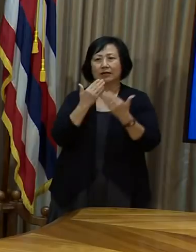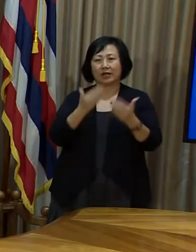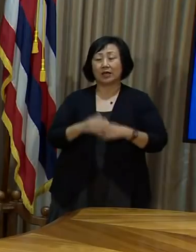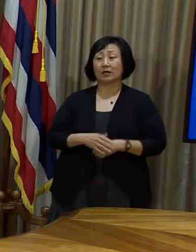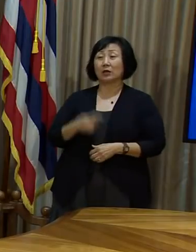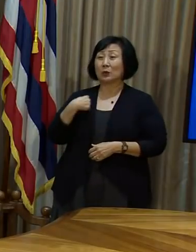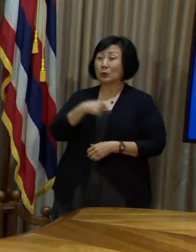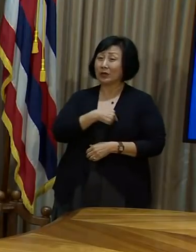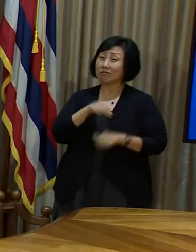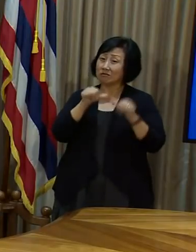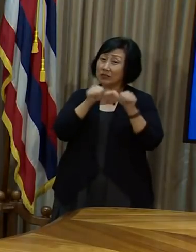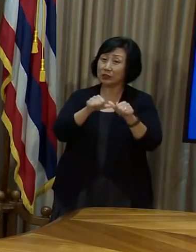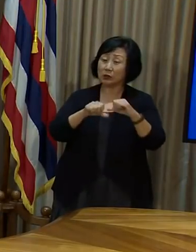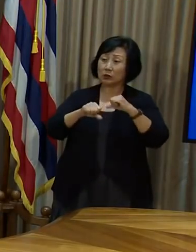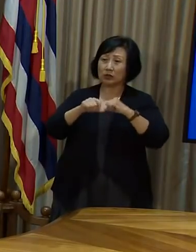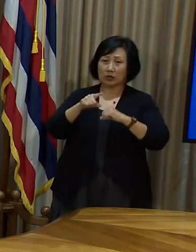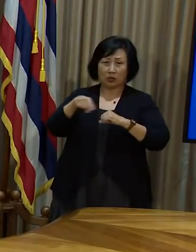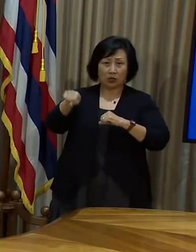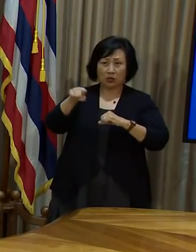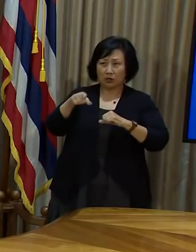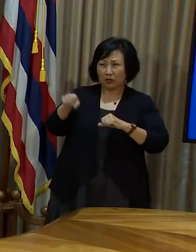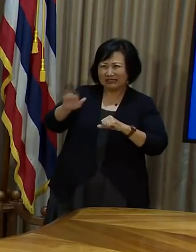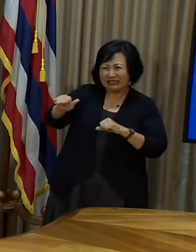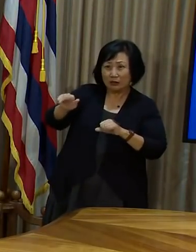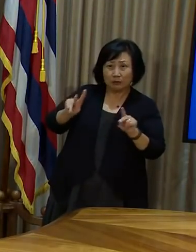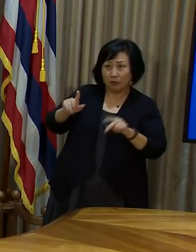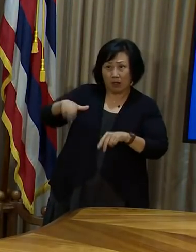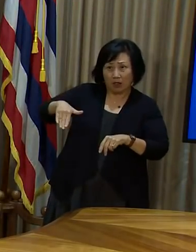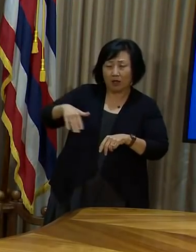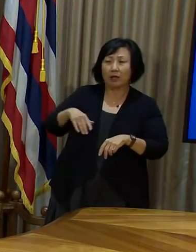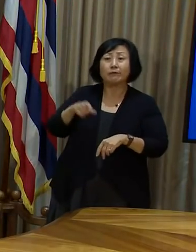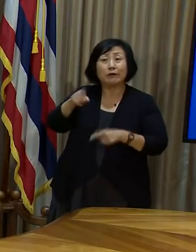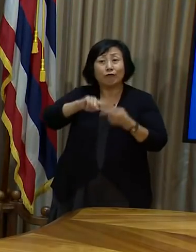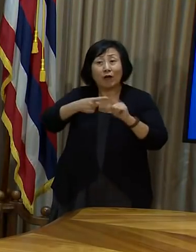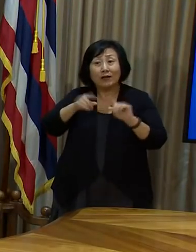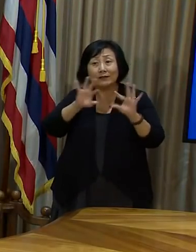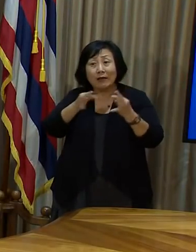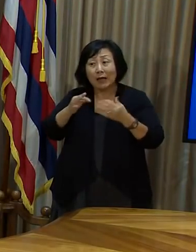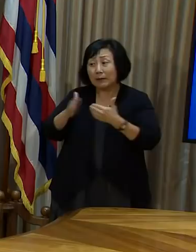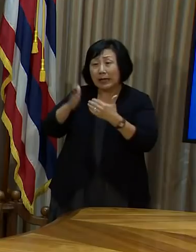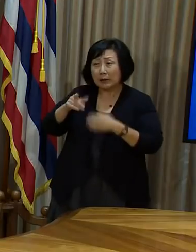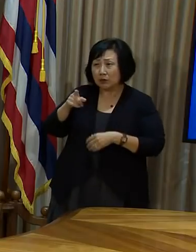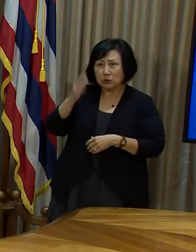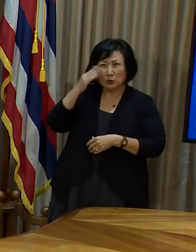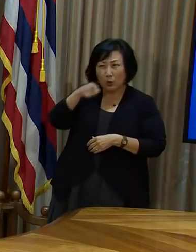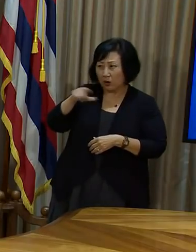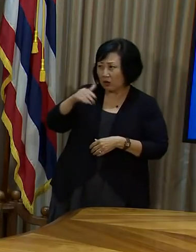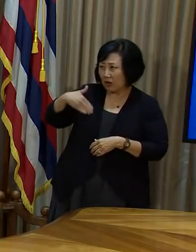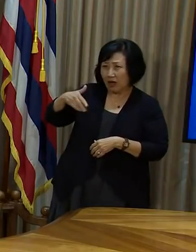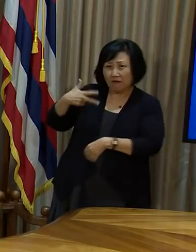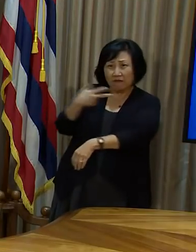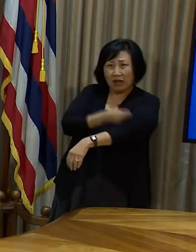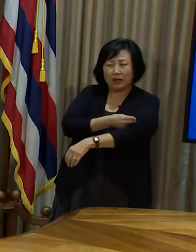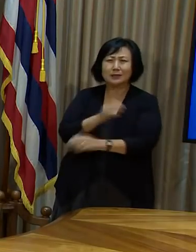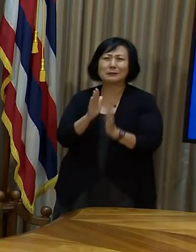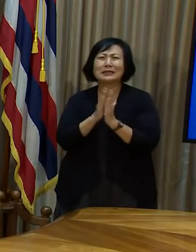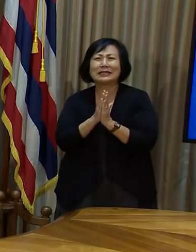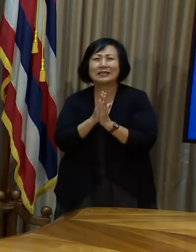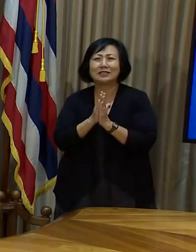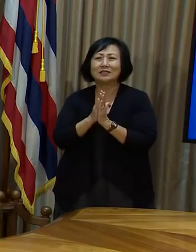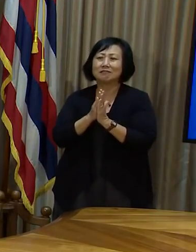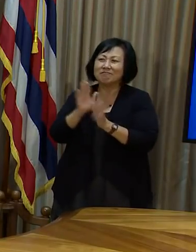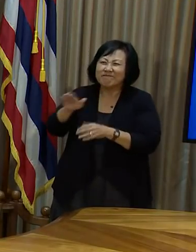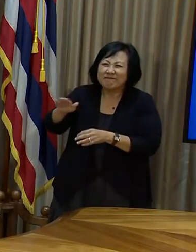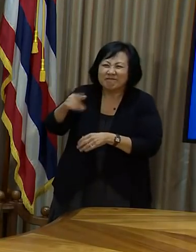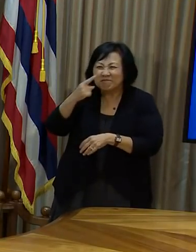to advocate for those. If you have friends, family, or neighbors who are not vaccinated, please encourage them